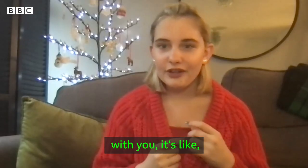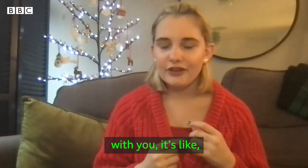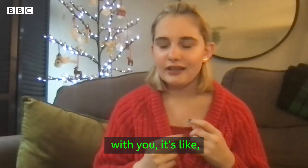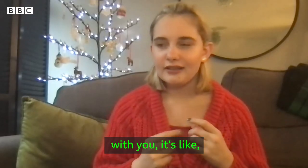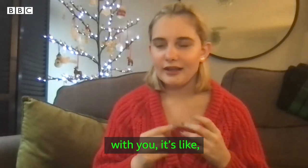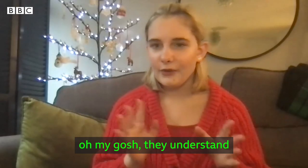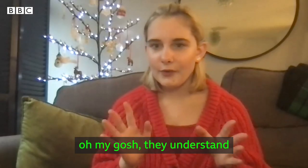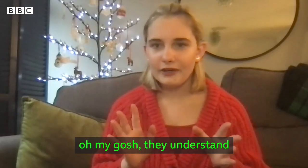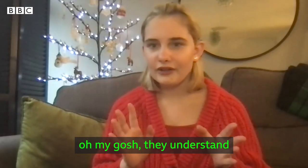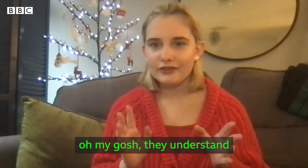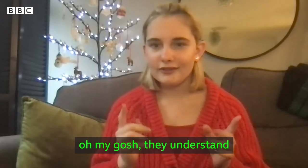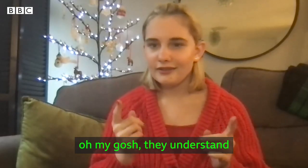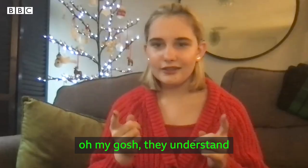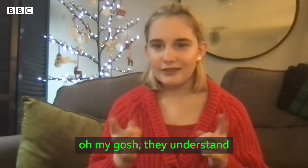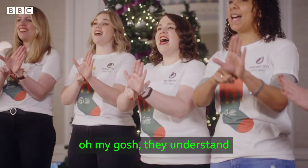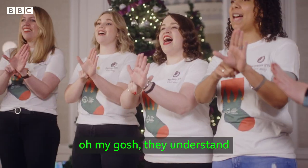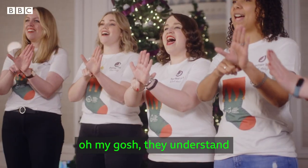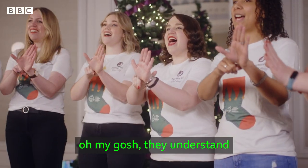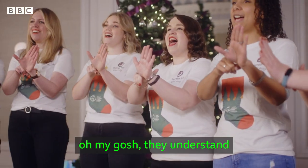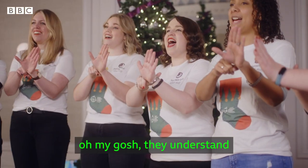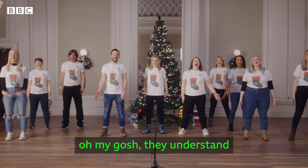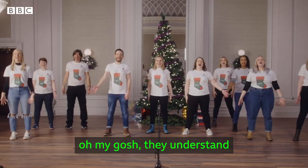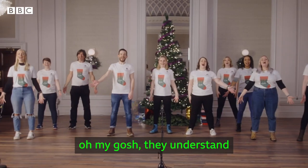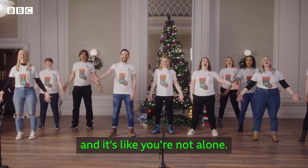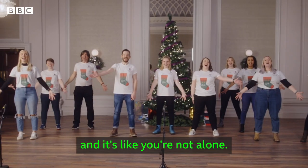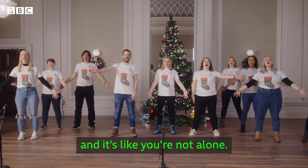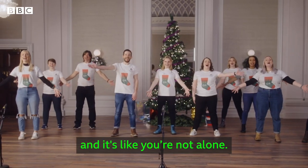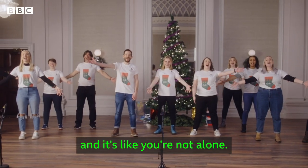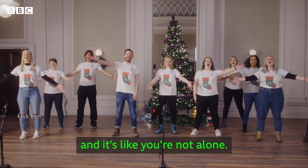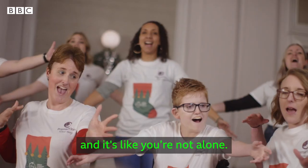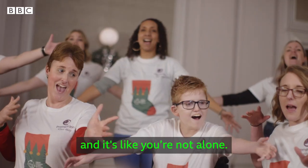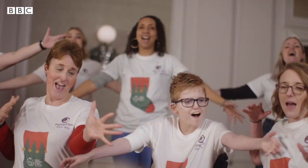with you, it's like, oh my gosh. They understand, it's like you're not alone.